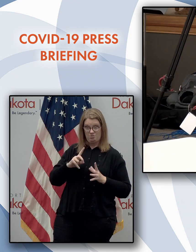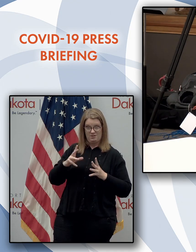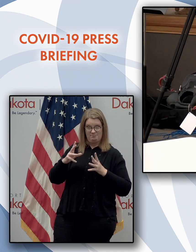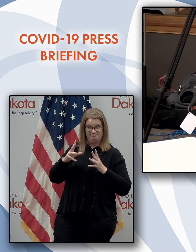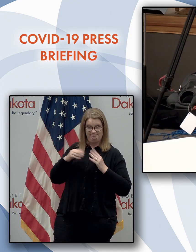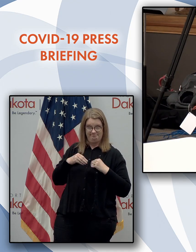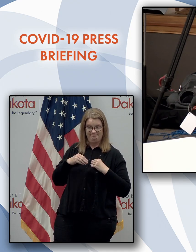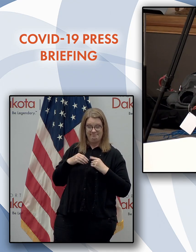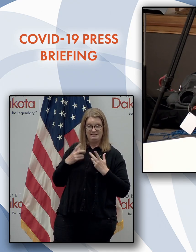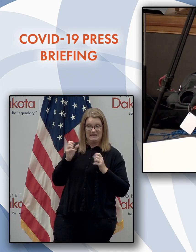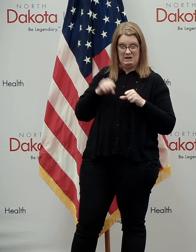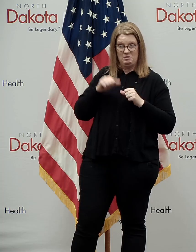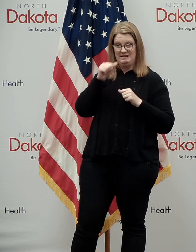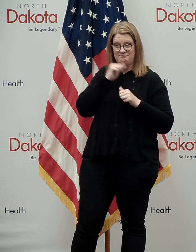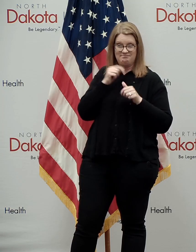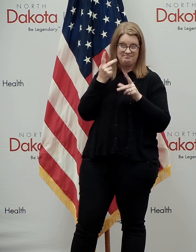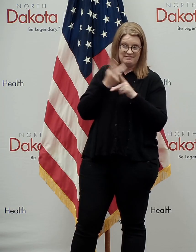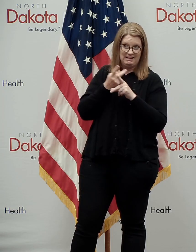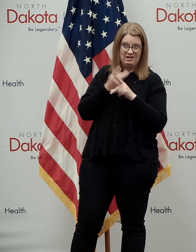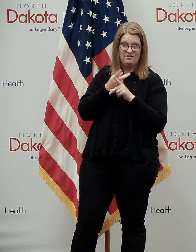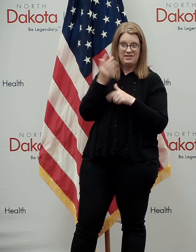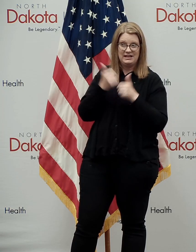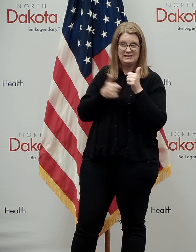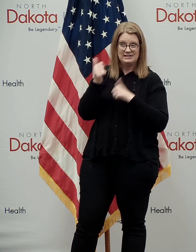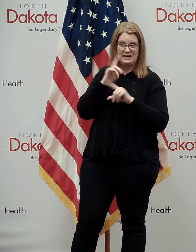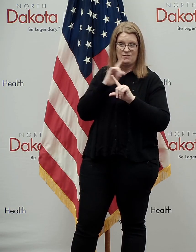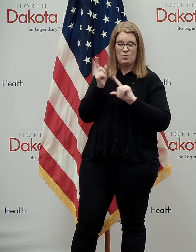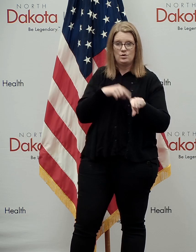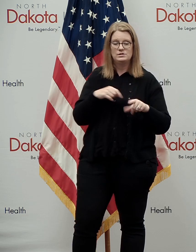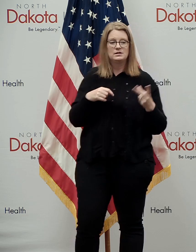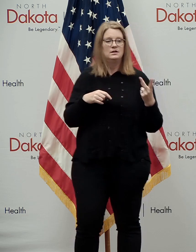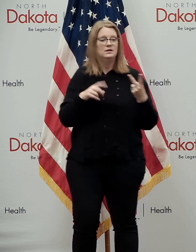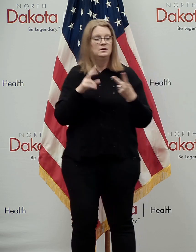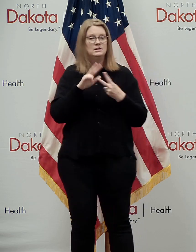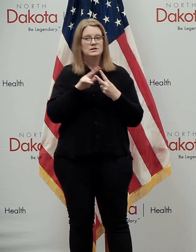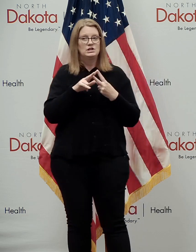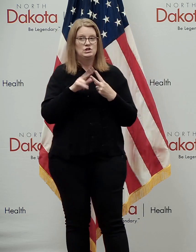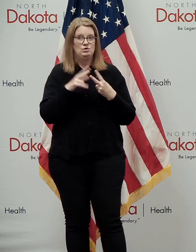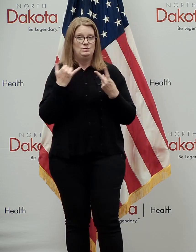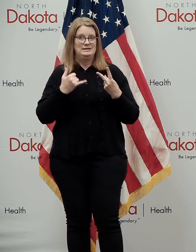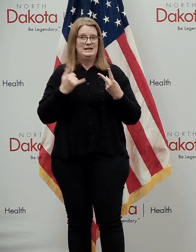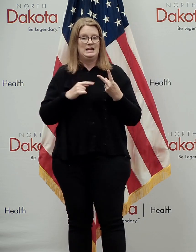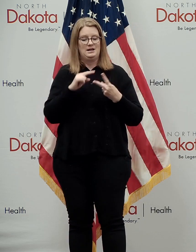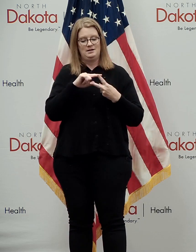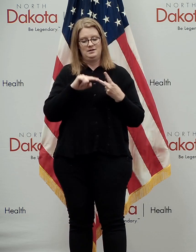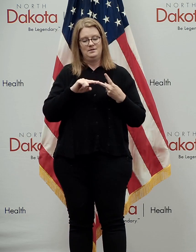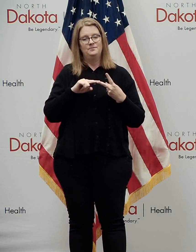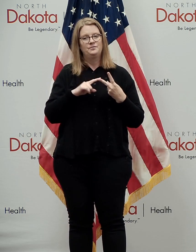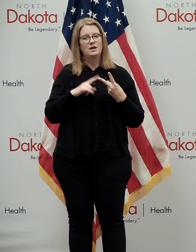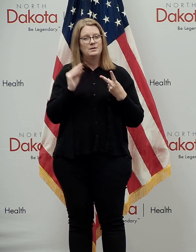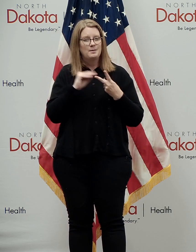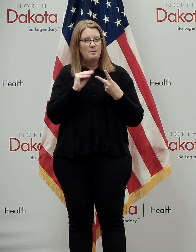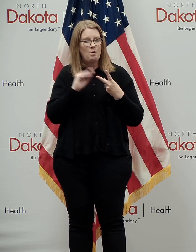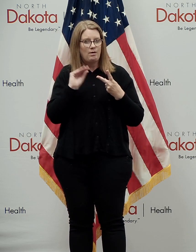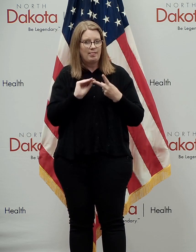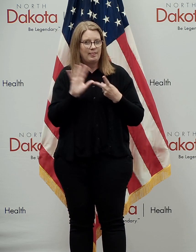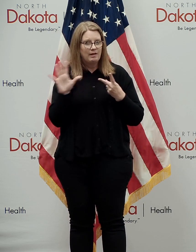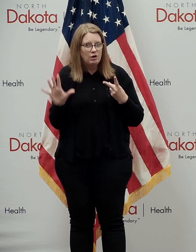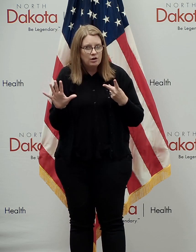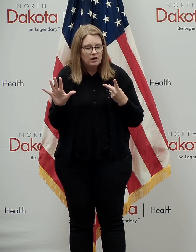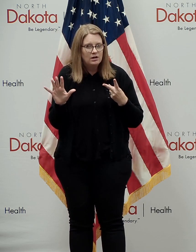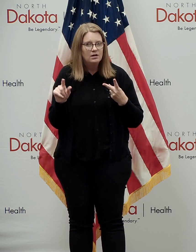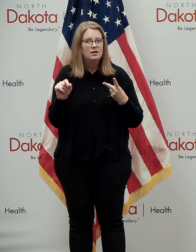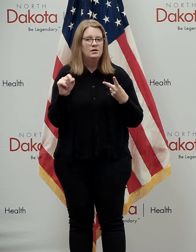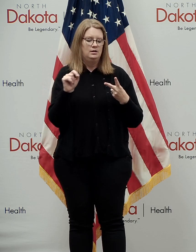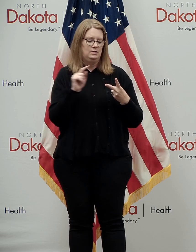orders? Well, I think there's the two big ones that we're taking a look at today, Lane, already, and trying to get some clarity around, has